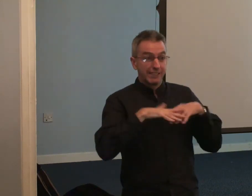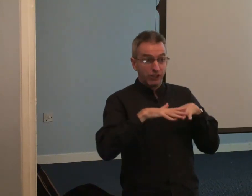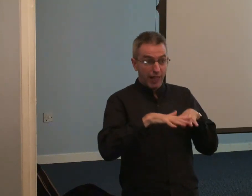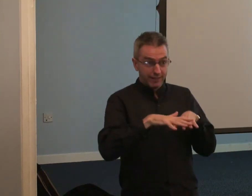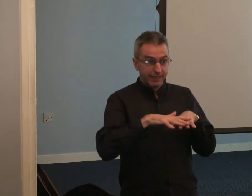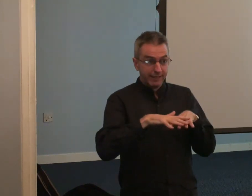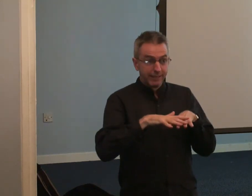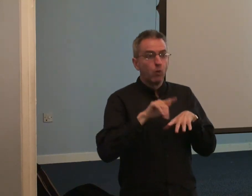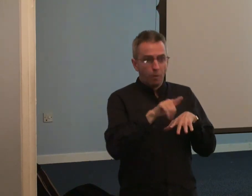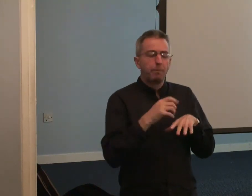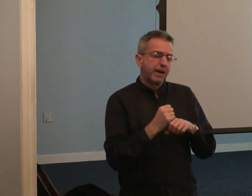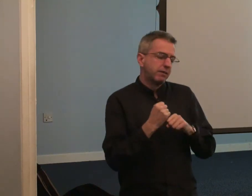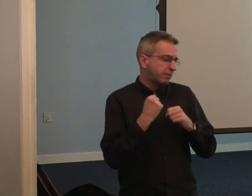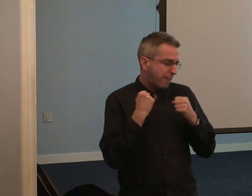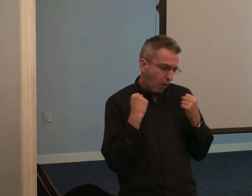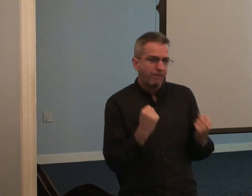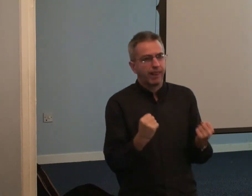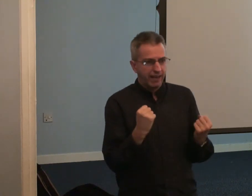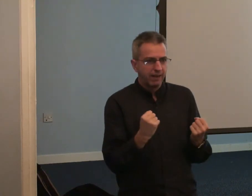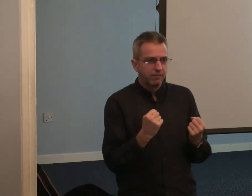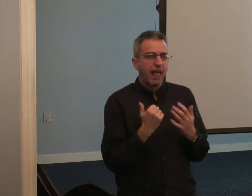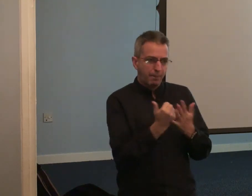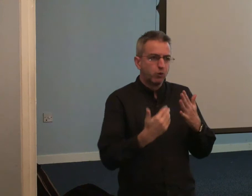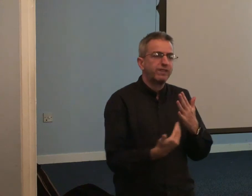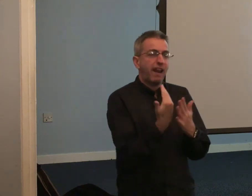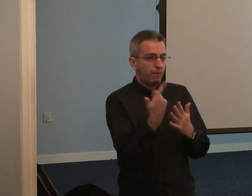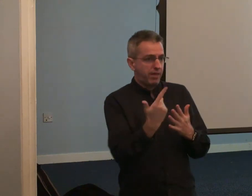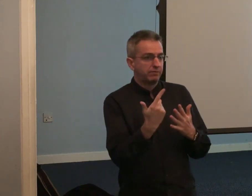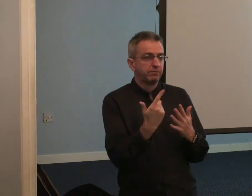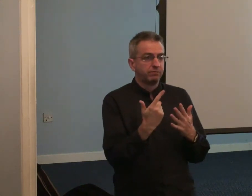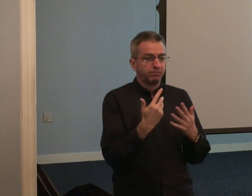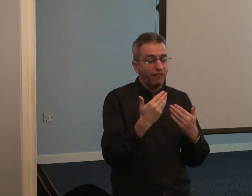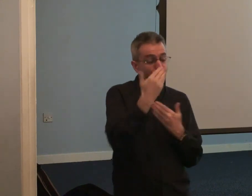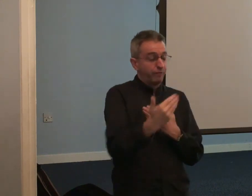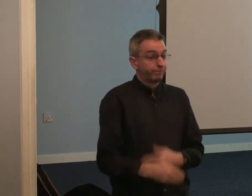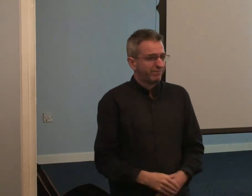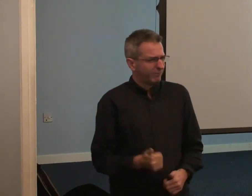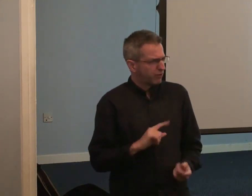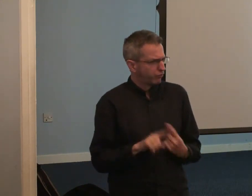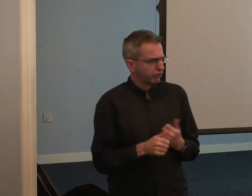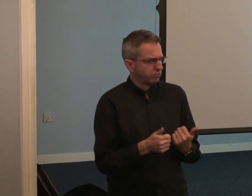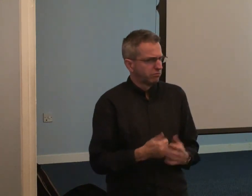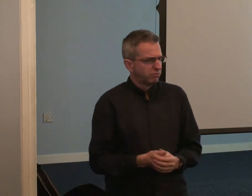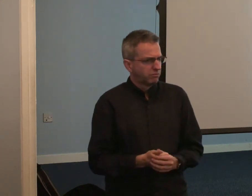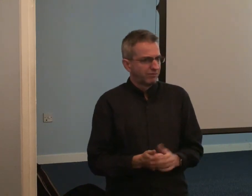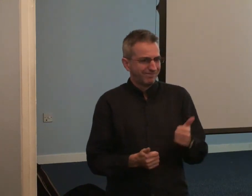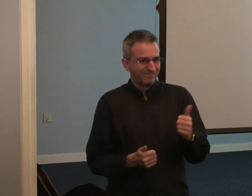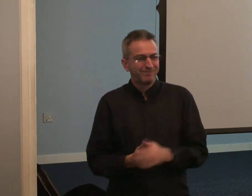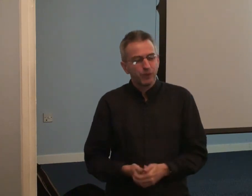And I think in the future, we will be talking about theories of intersectionality, and they will be a powerful tool for helping